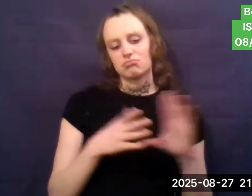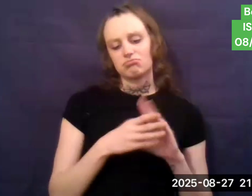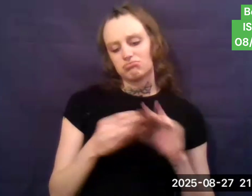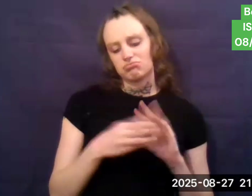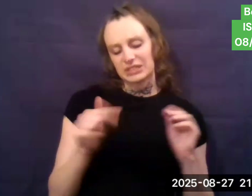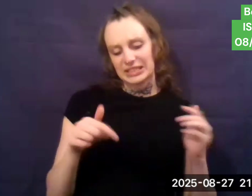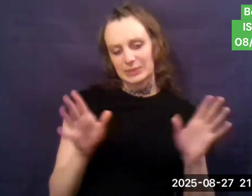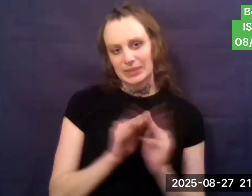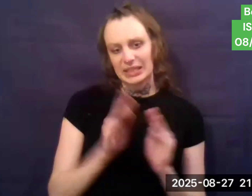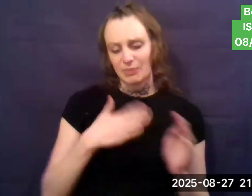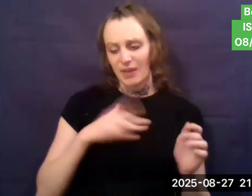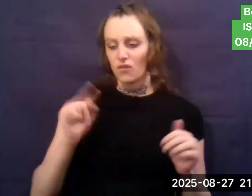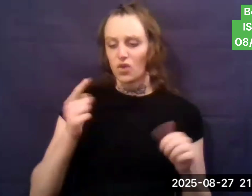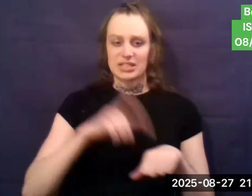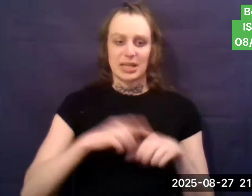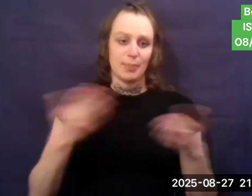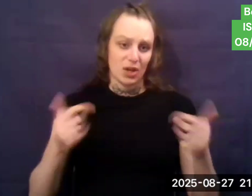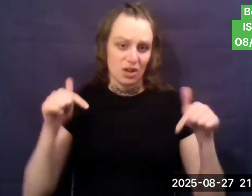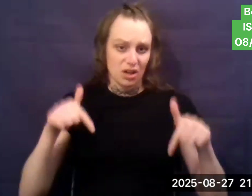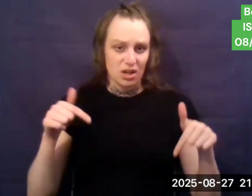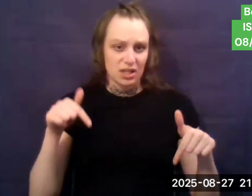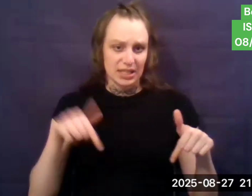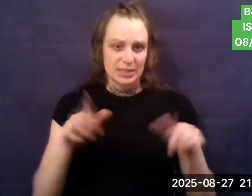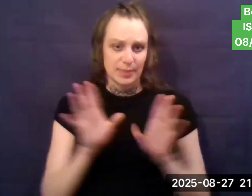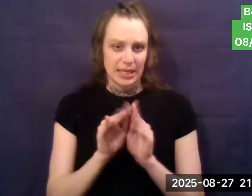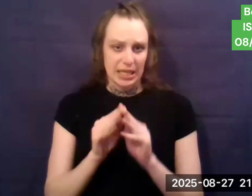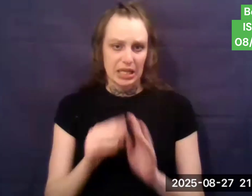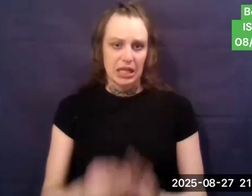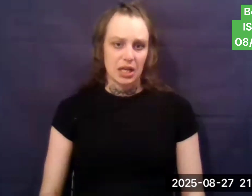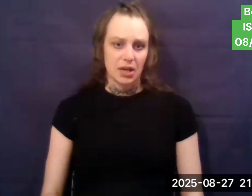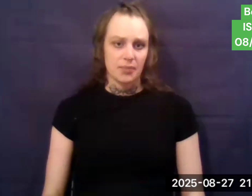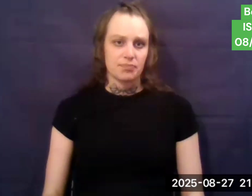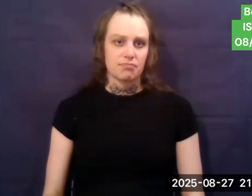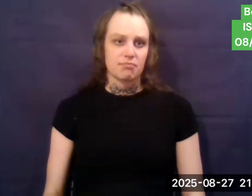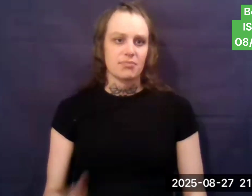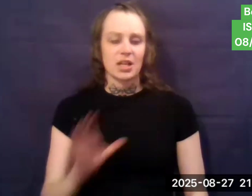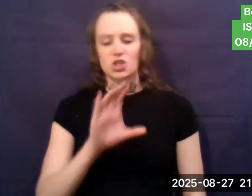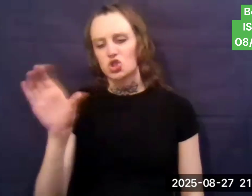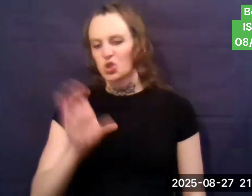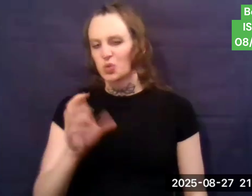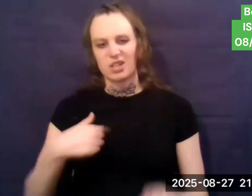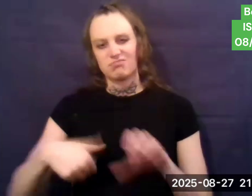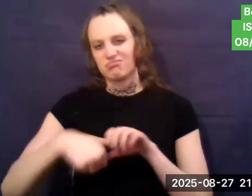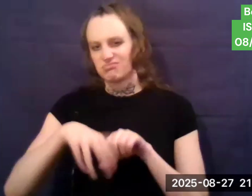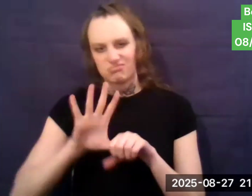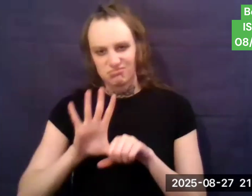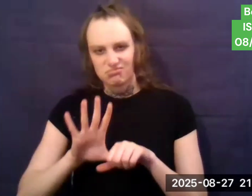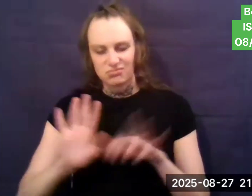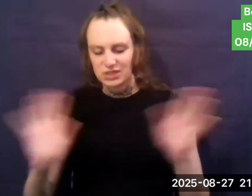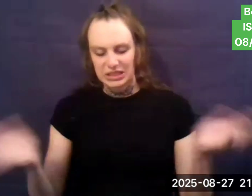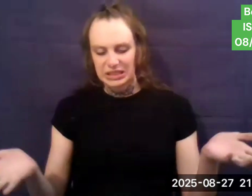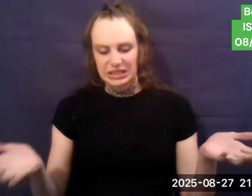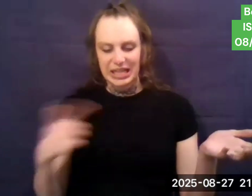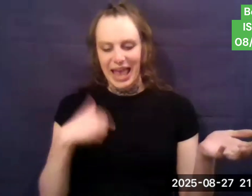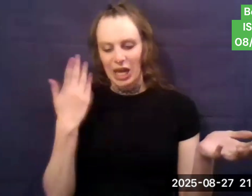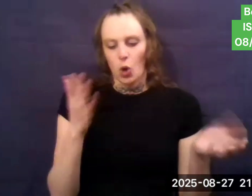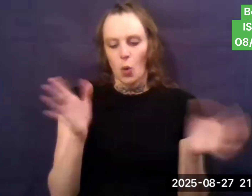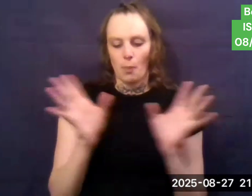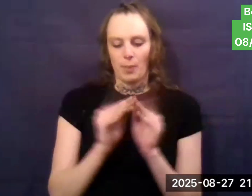here. So I'm like I said, I'm no good at Zoom. I had no idea meetings like this existed until like a couple of